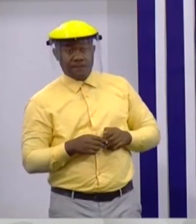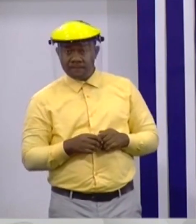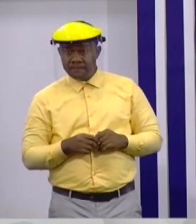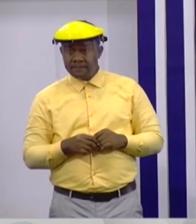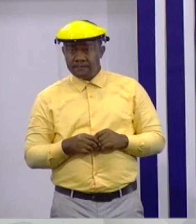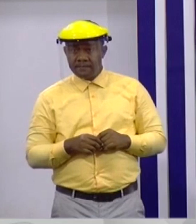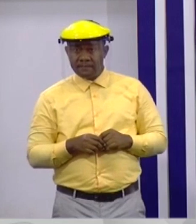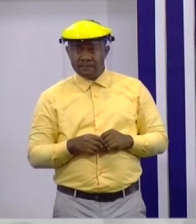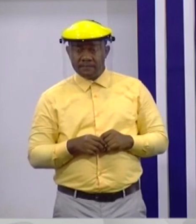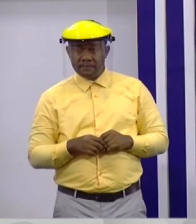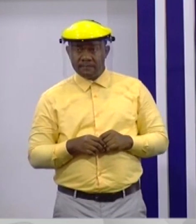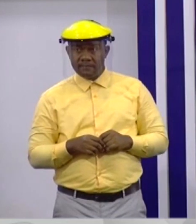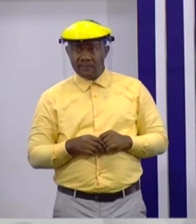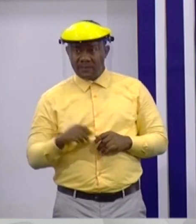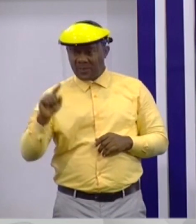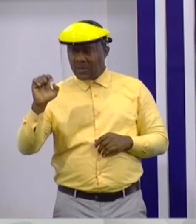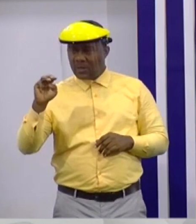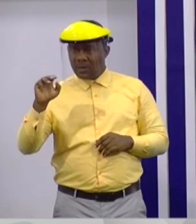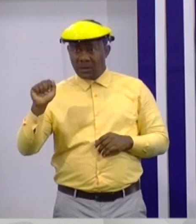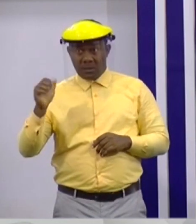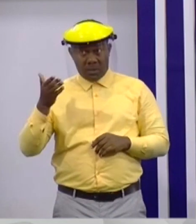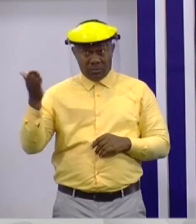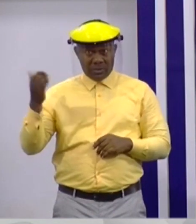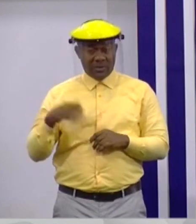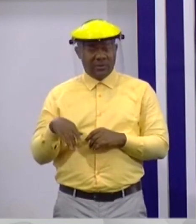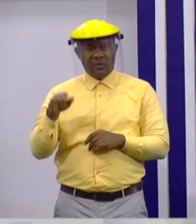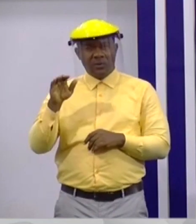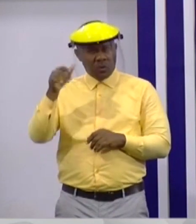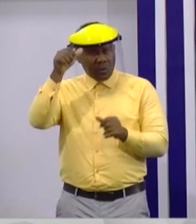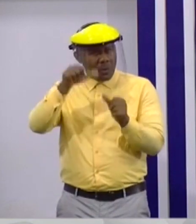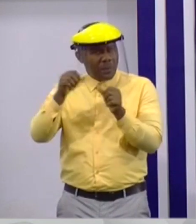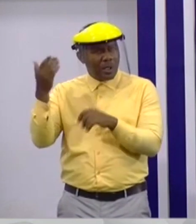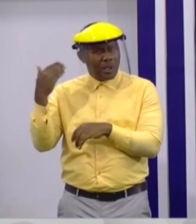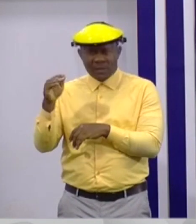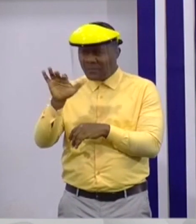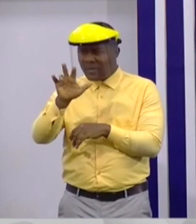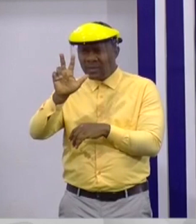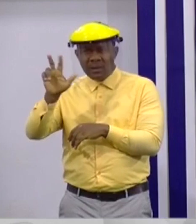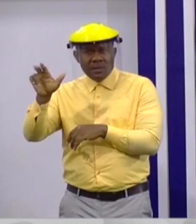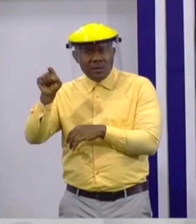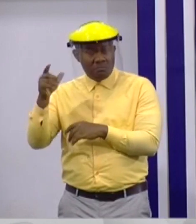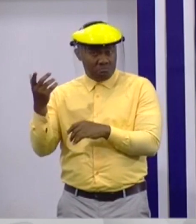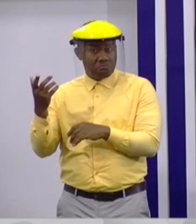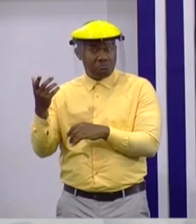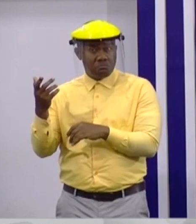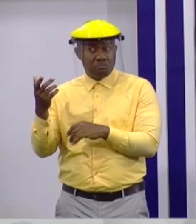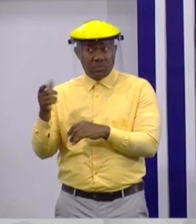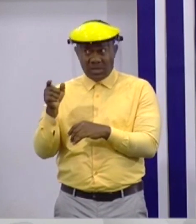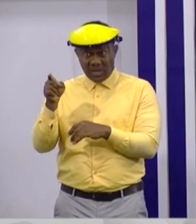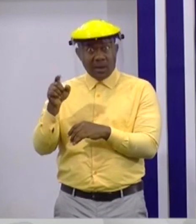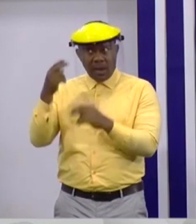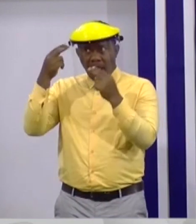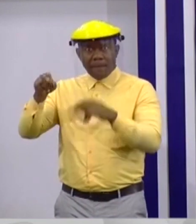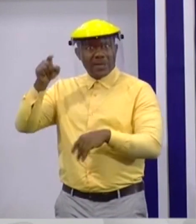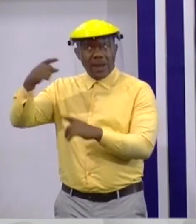And the Tema cases, the 533 that came up last 3 or so days,